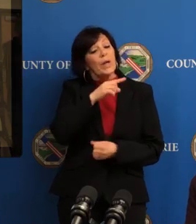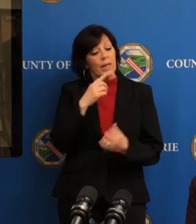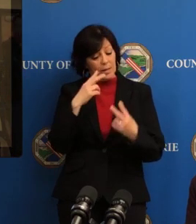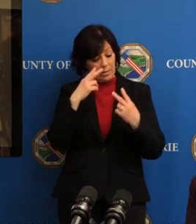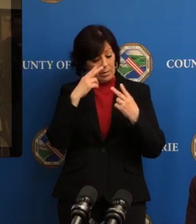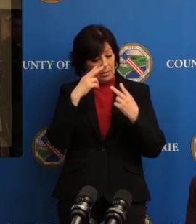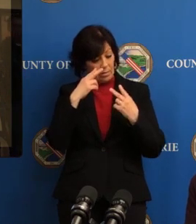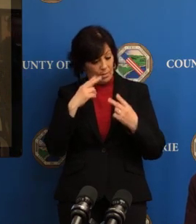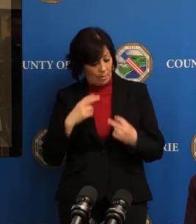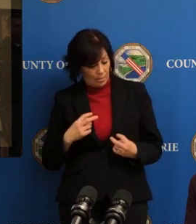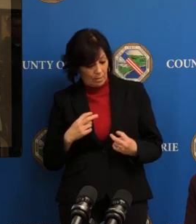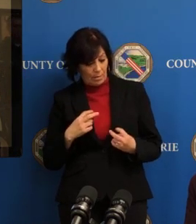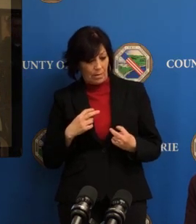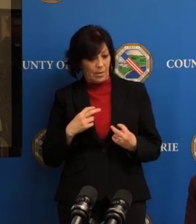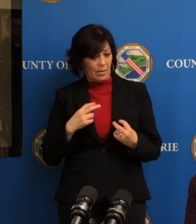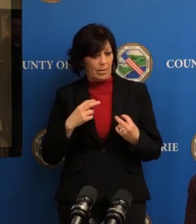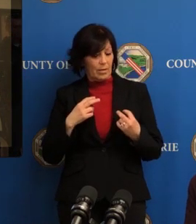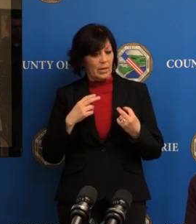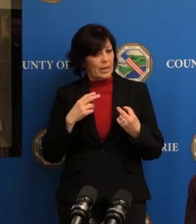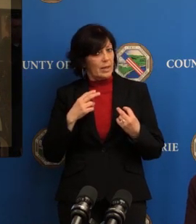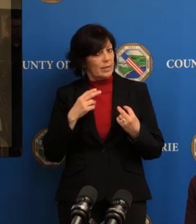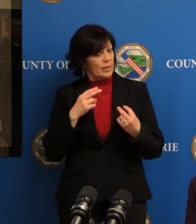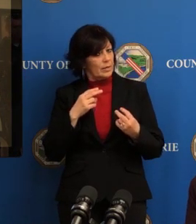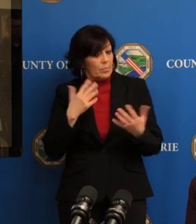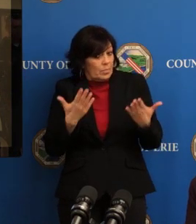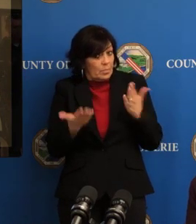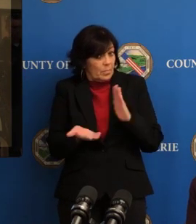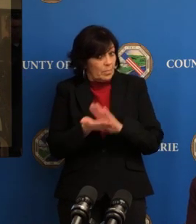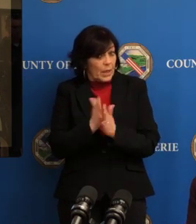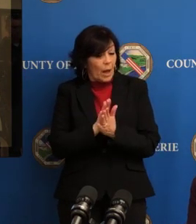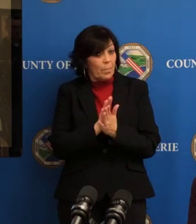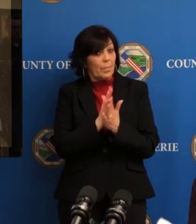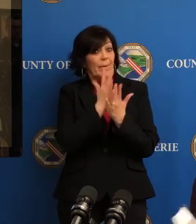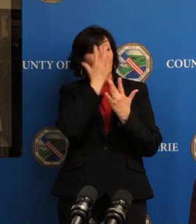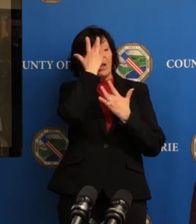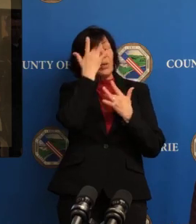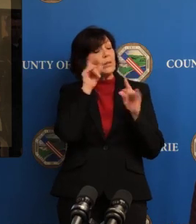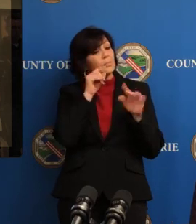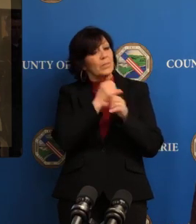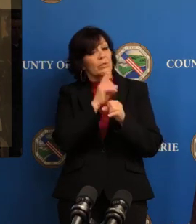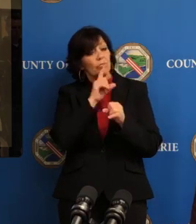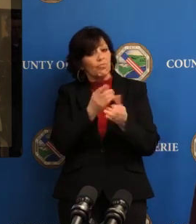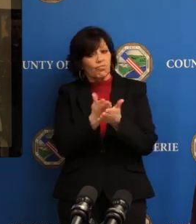those individuals, and because they could become very, very ill.